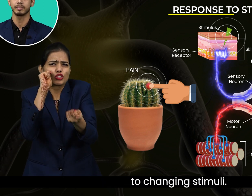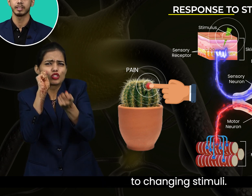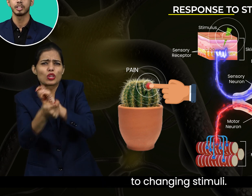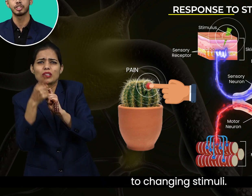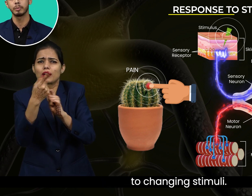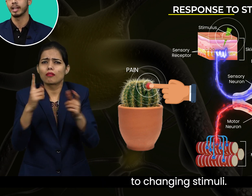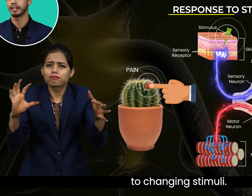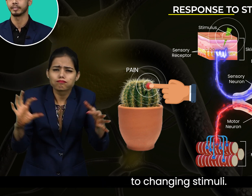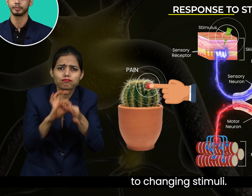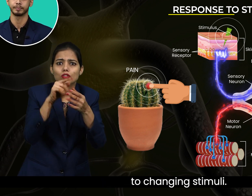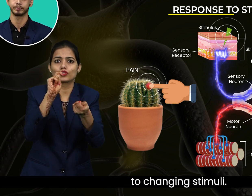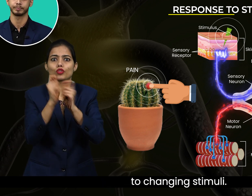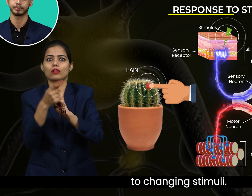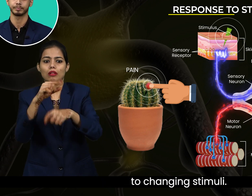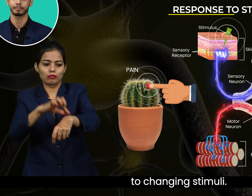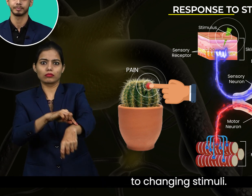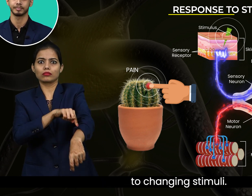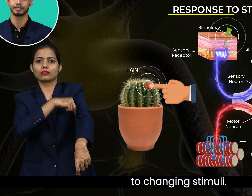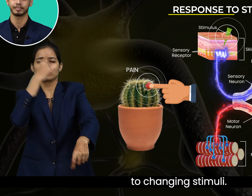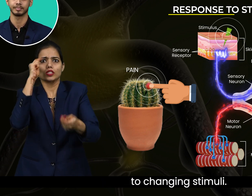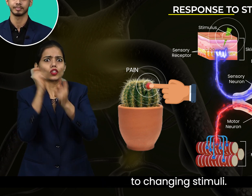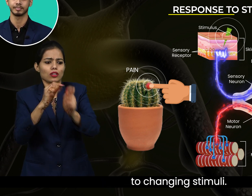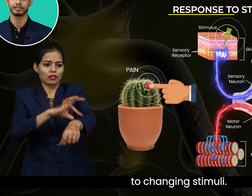changing stimuli.